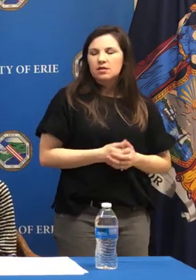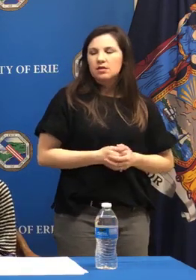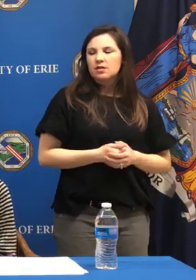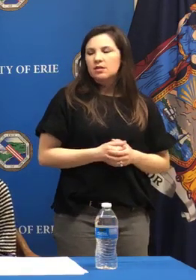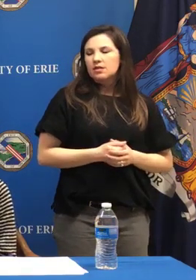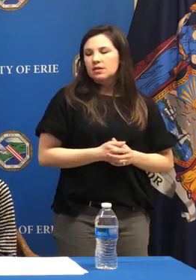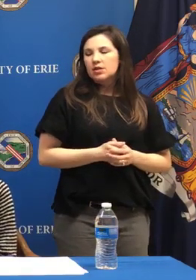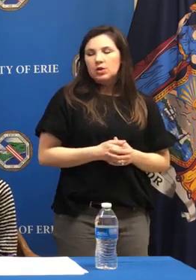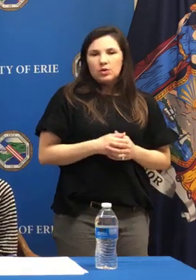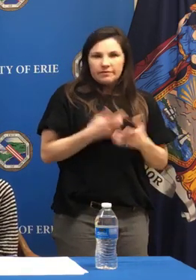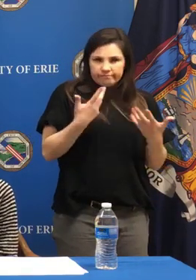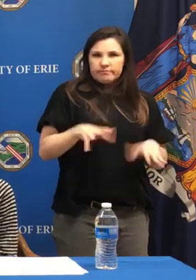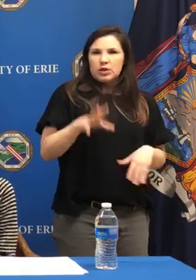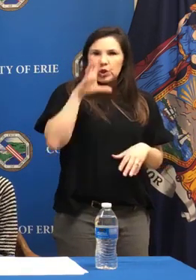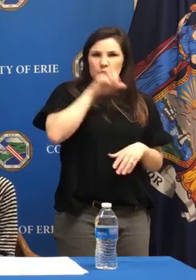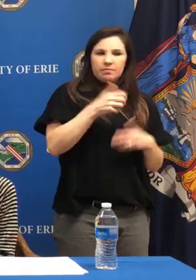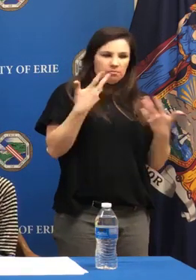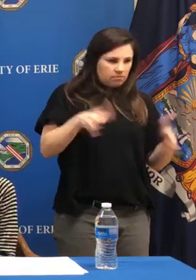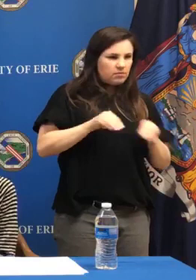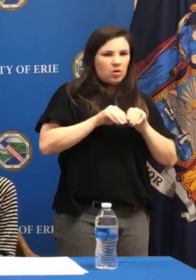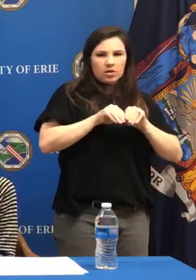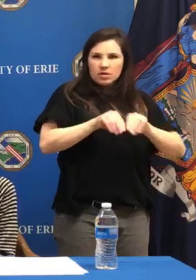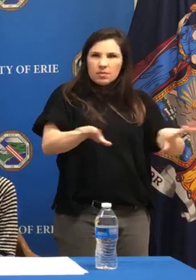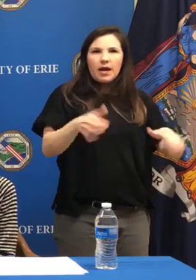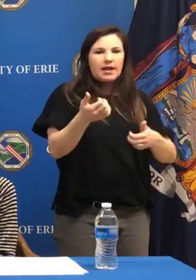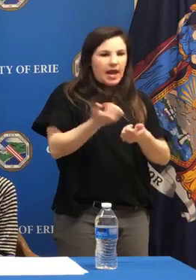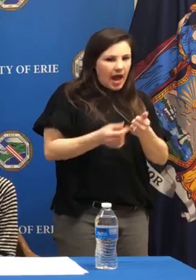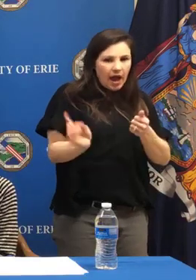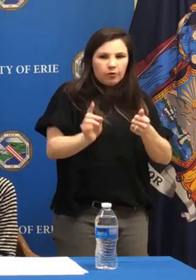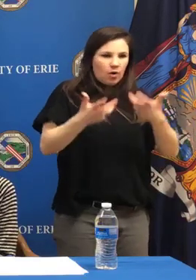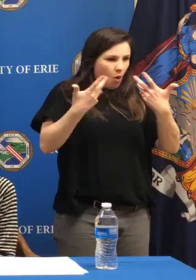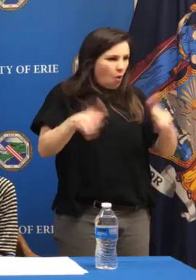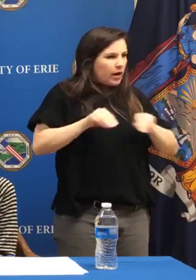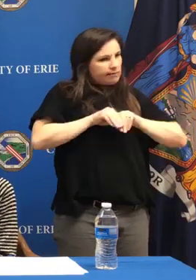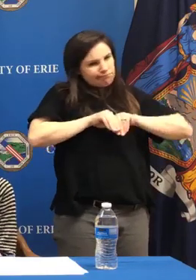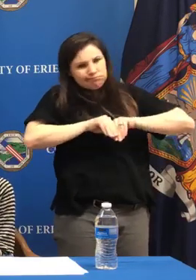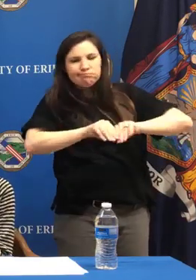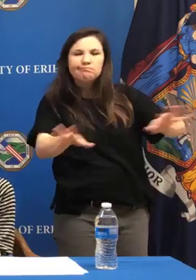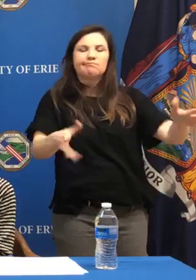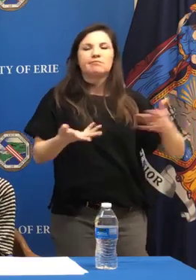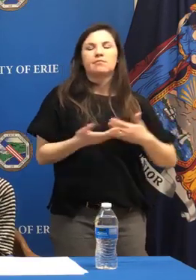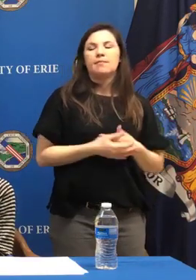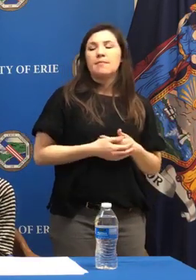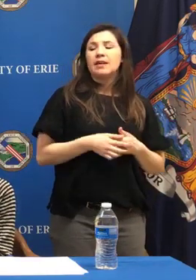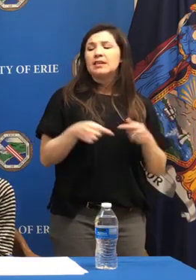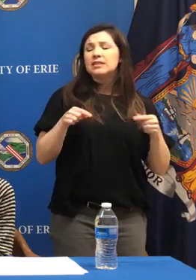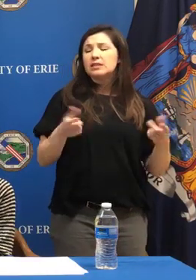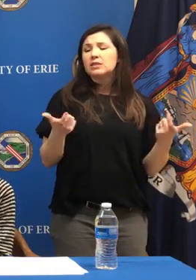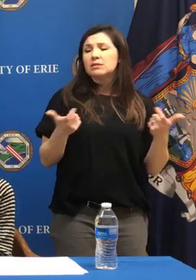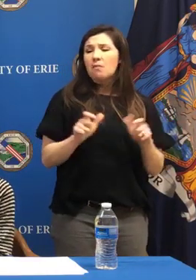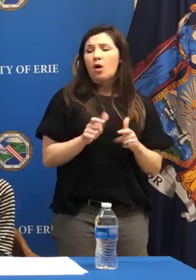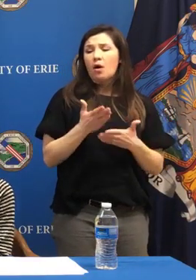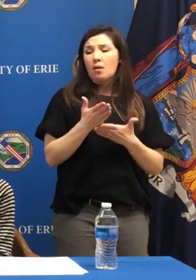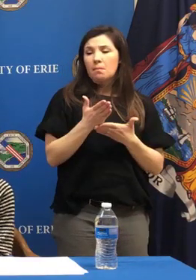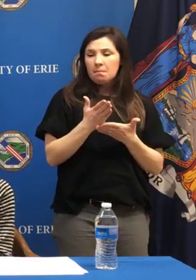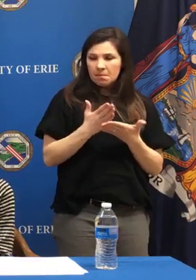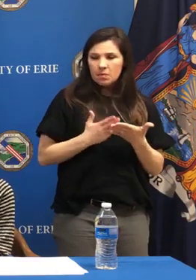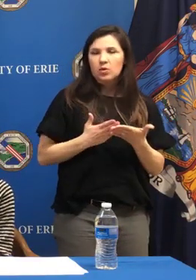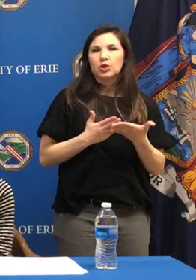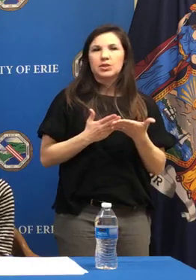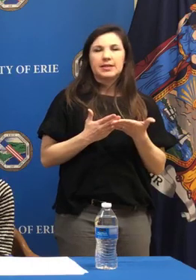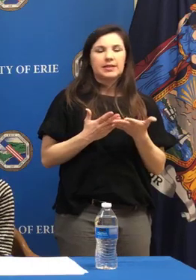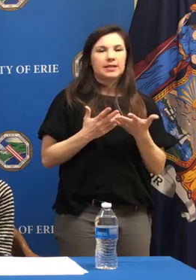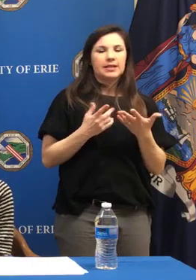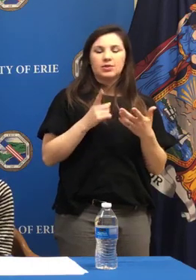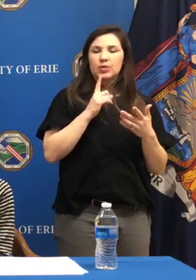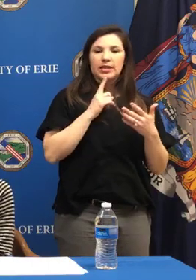it's everywhere. And these, again, is really a very small portion, a small piece of the pie, the tip